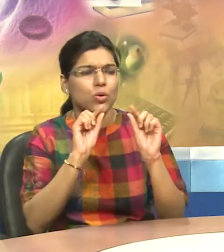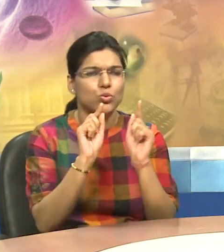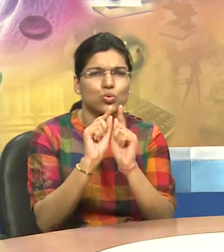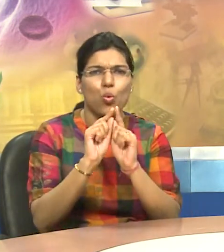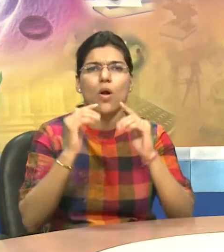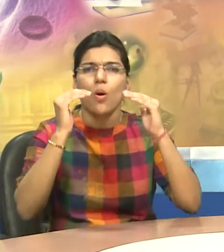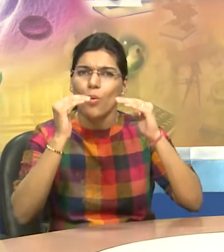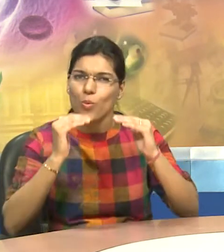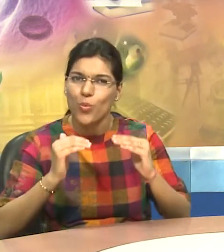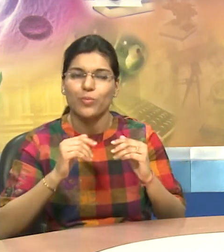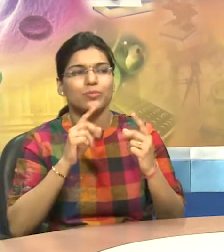laughing.